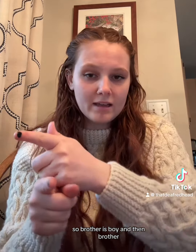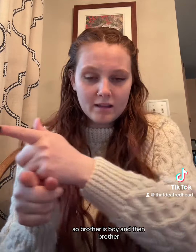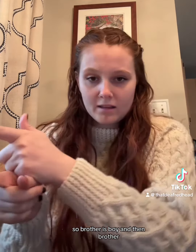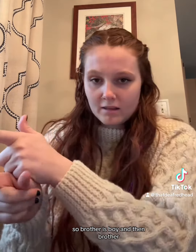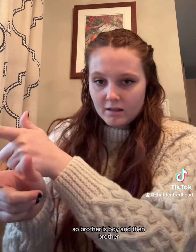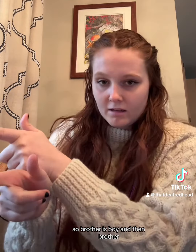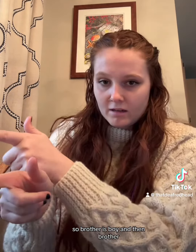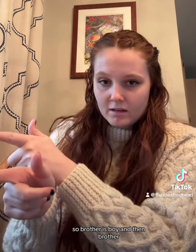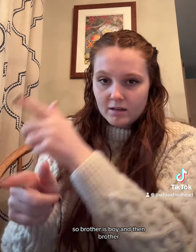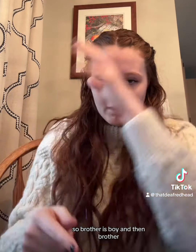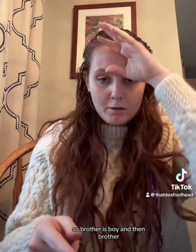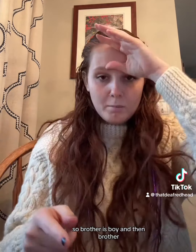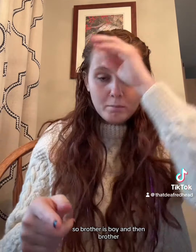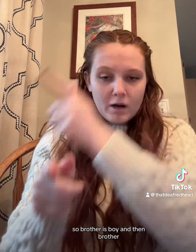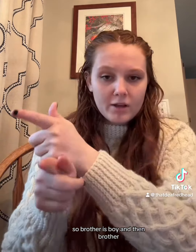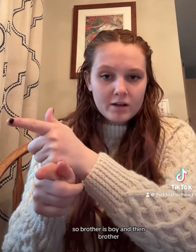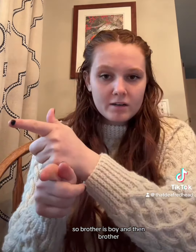then brother,